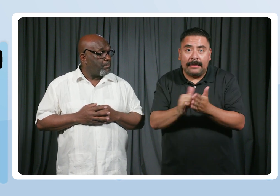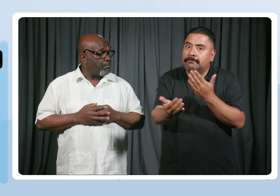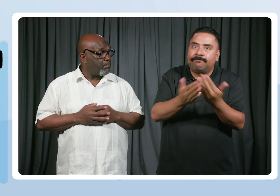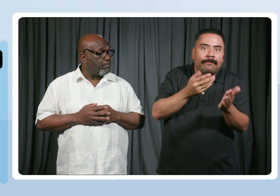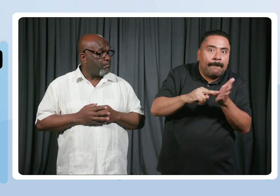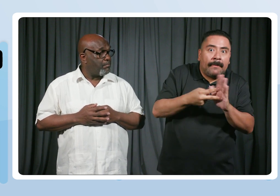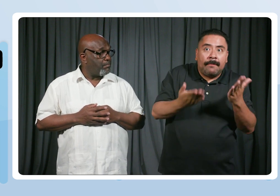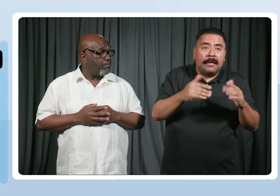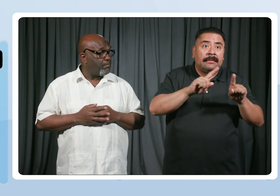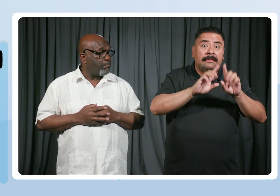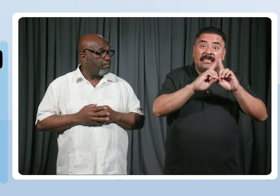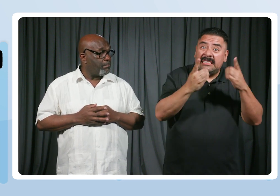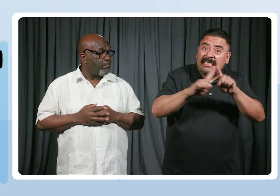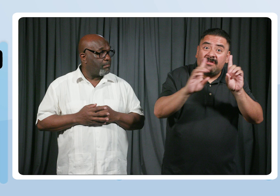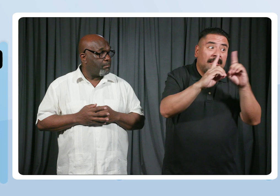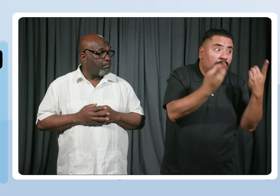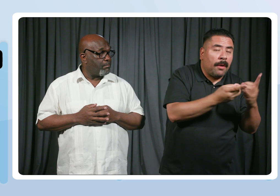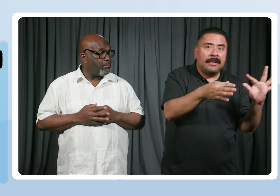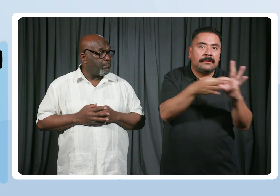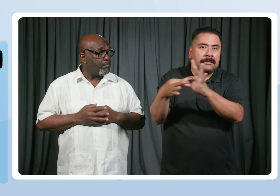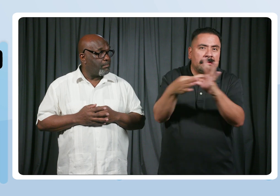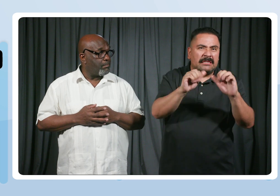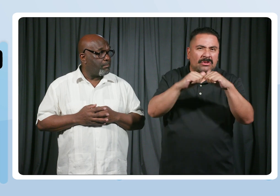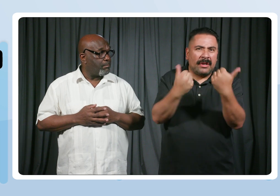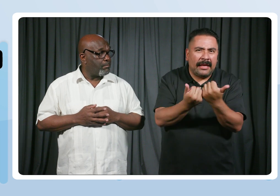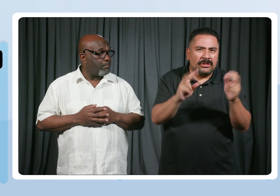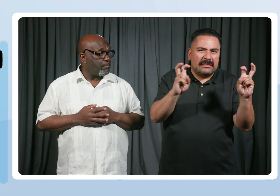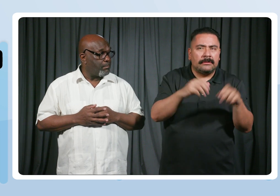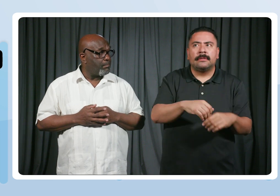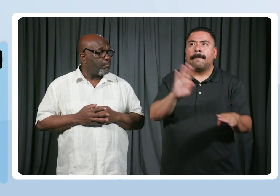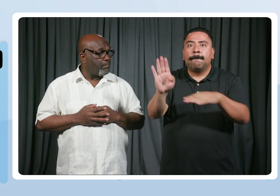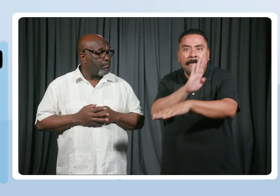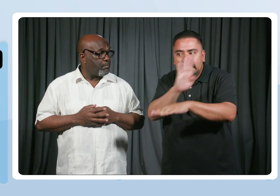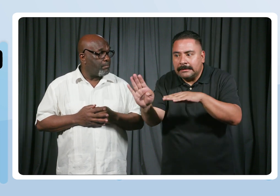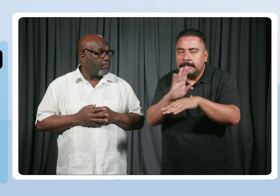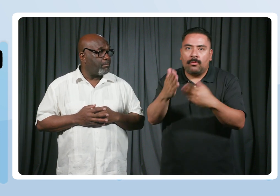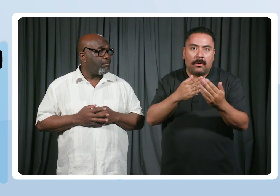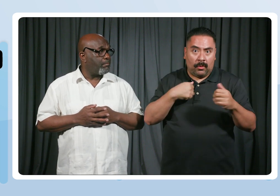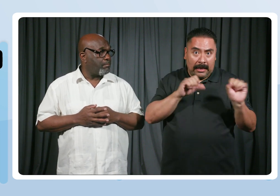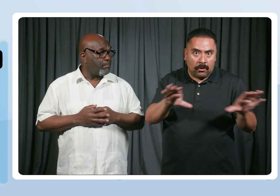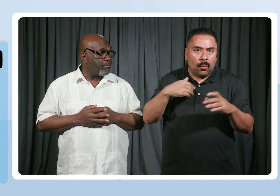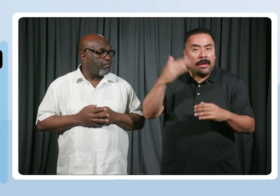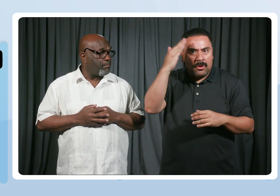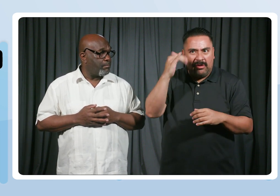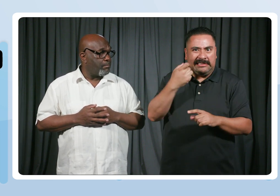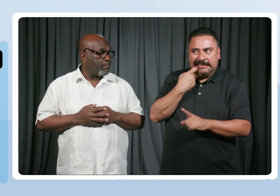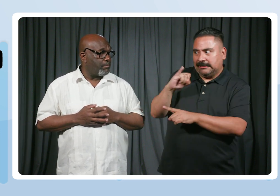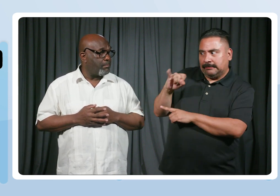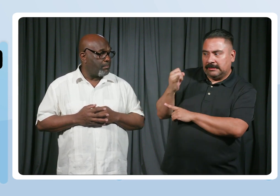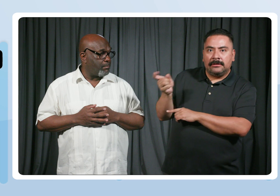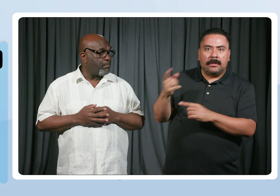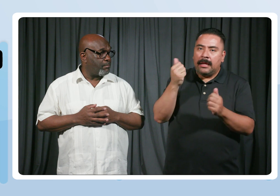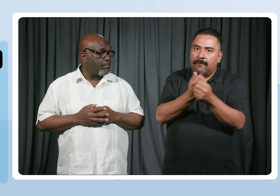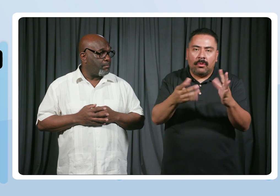it's across the departments, sister agencies, businesses, whatever we can do. We know it's going to, like Jen mentioned, it's going to take everybody